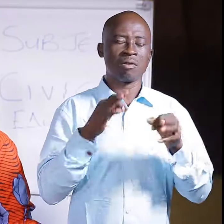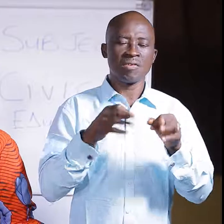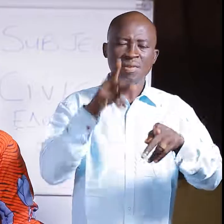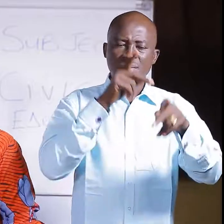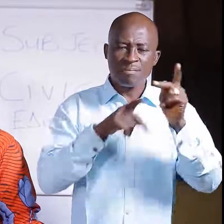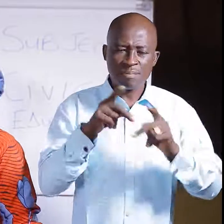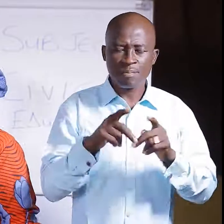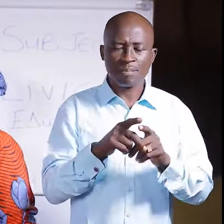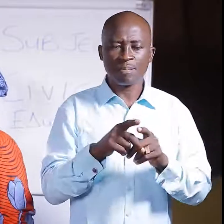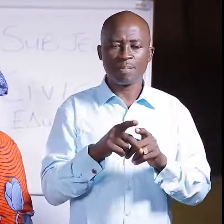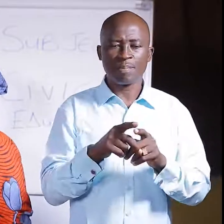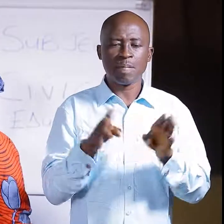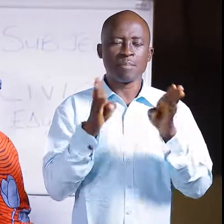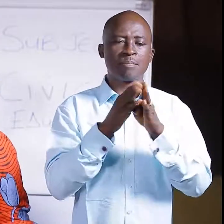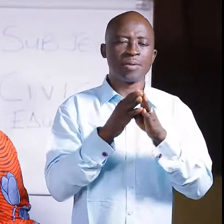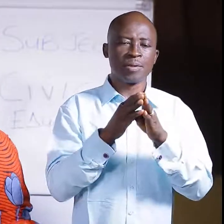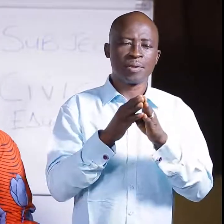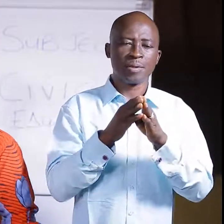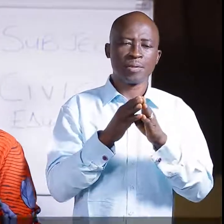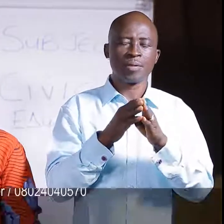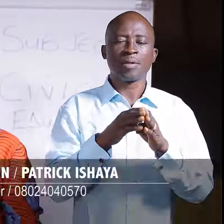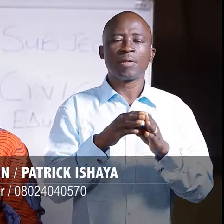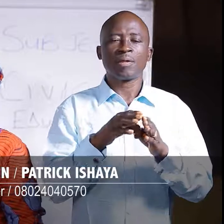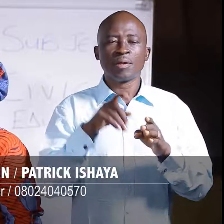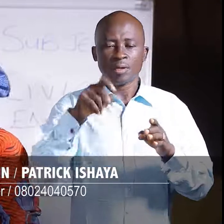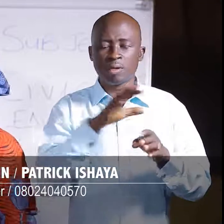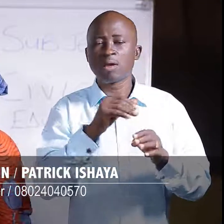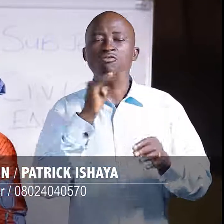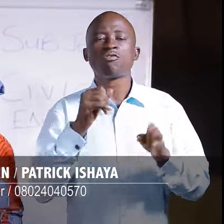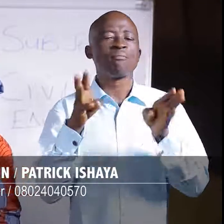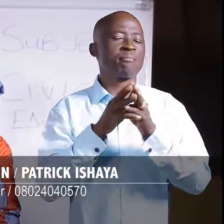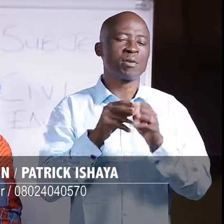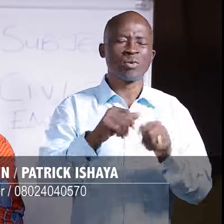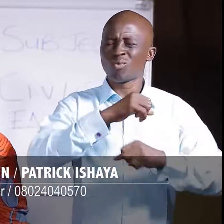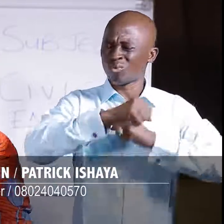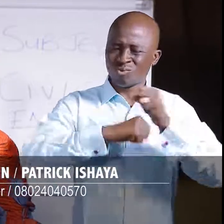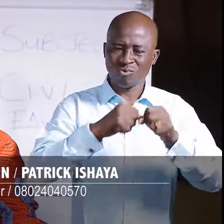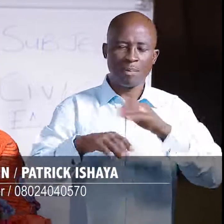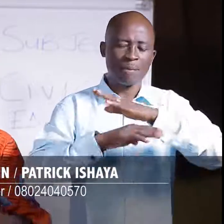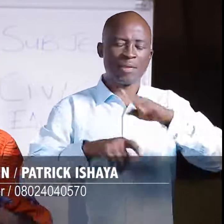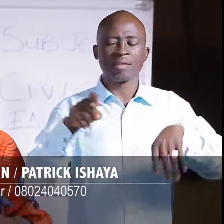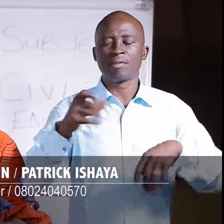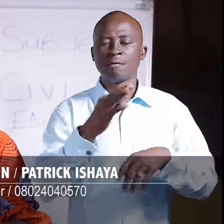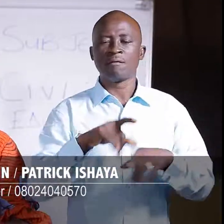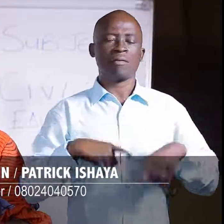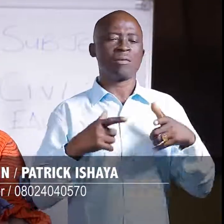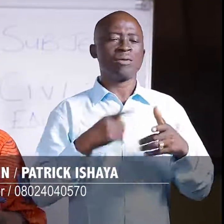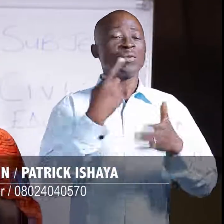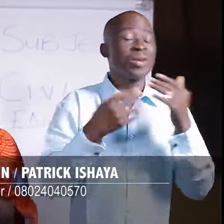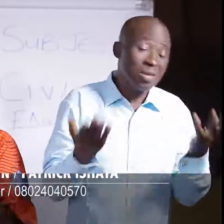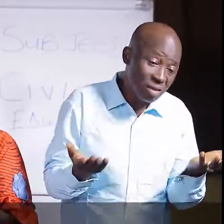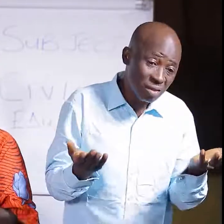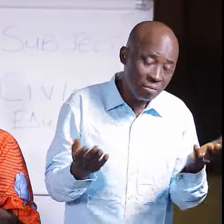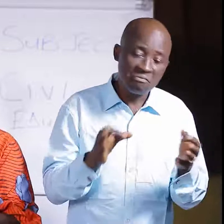people needs are not met, you find out that they will suffer basic needs of life. And what are the basic needs of